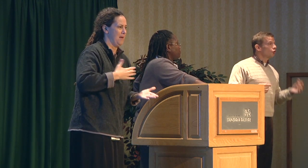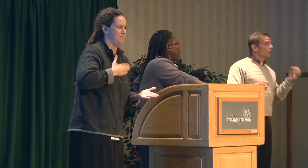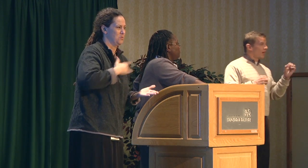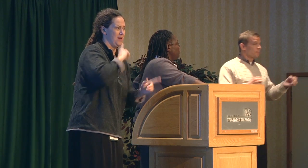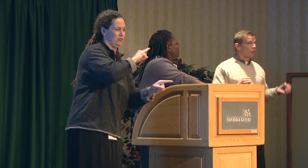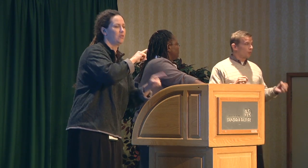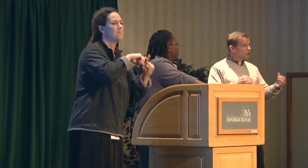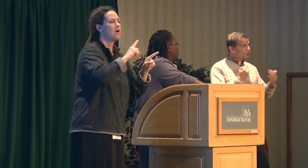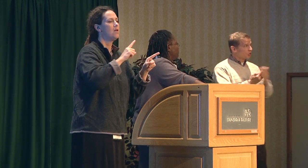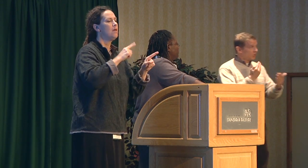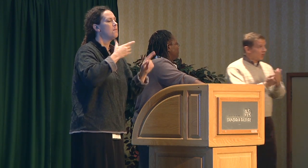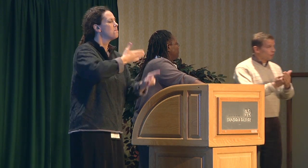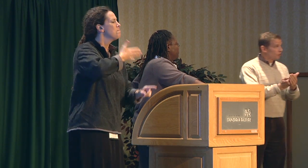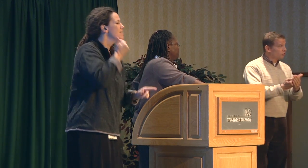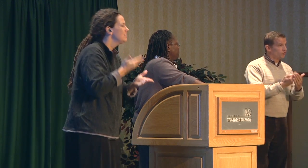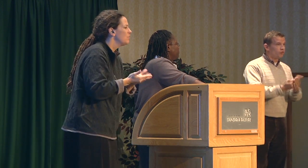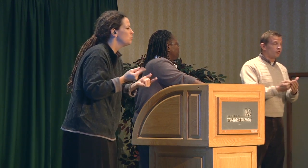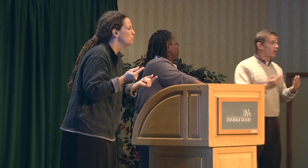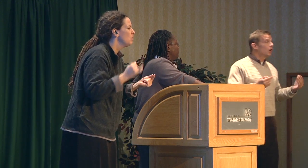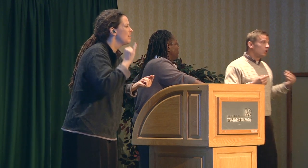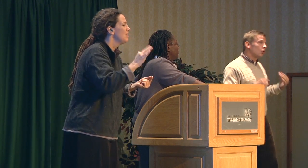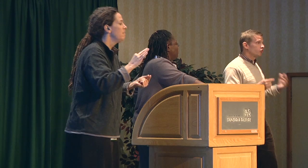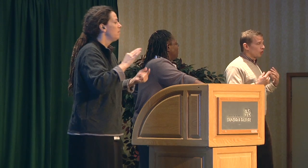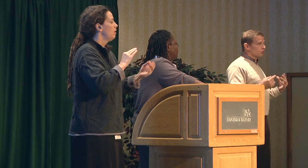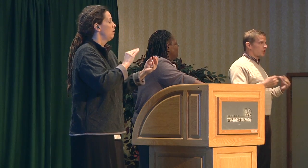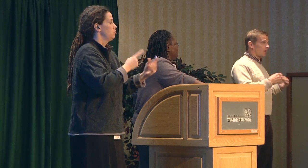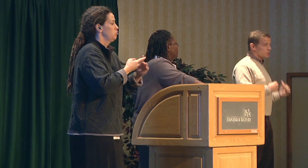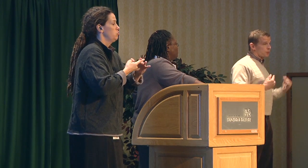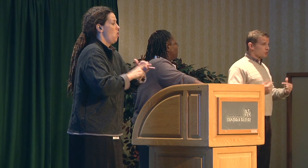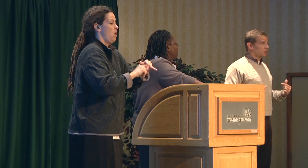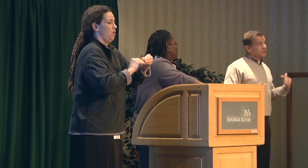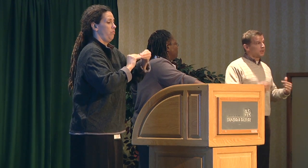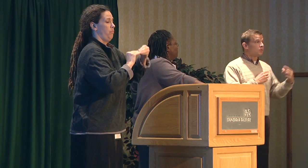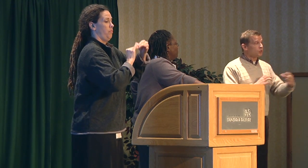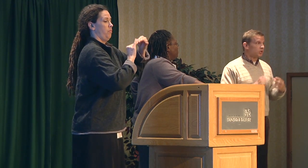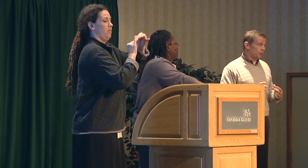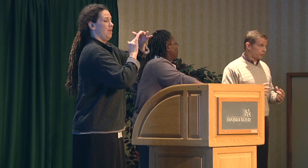best thing to do at that point, when you start getting that resistance, is to say, look, do you understand this